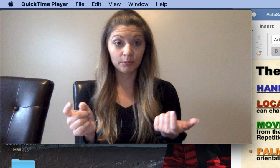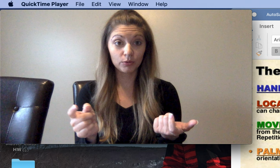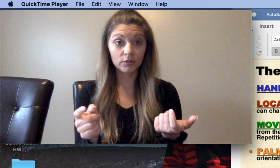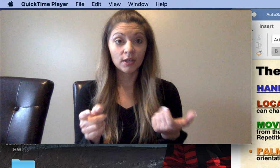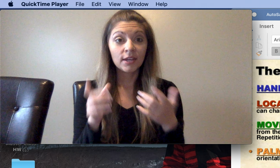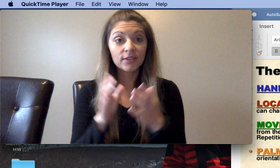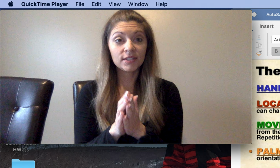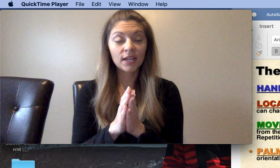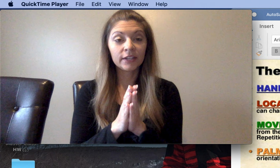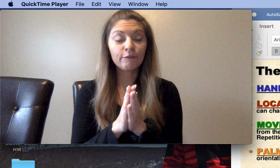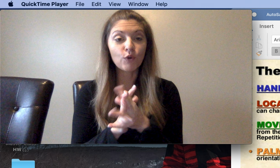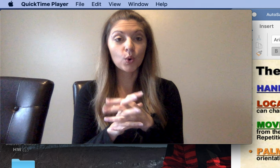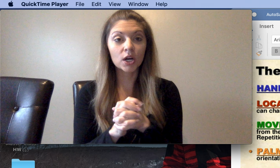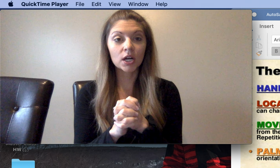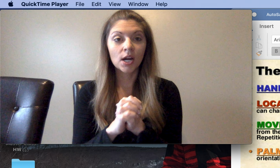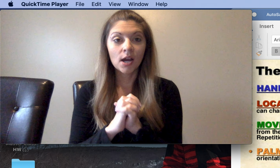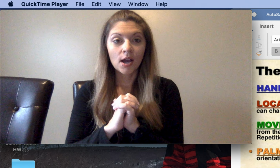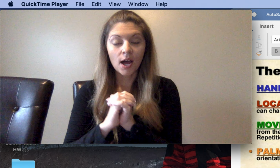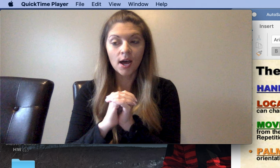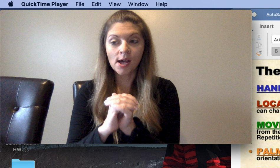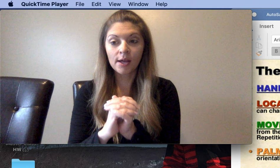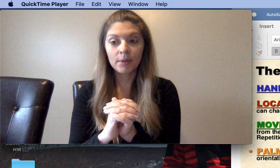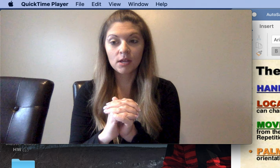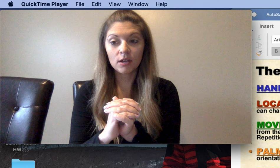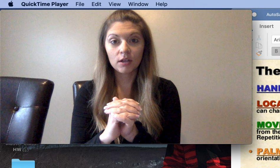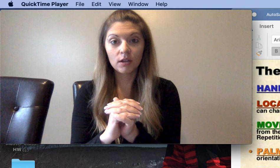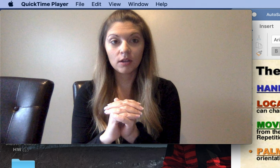great examples. The sign for